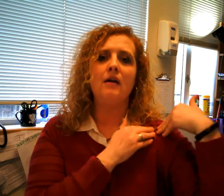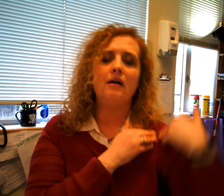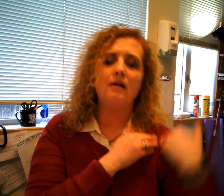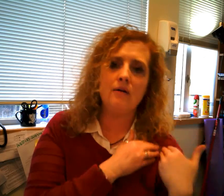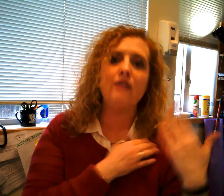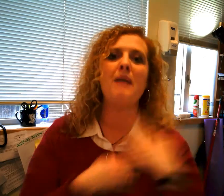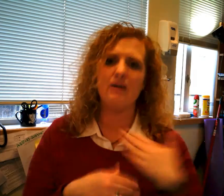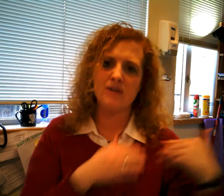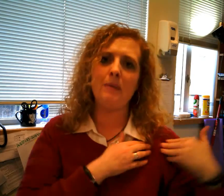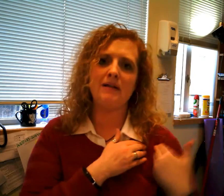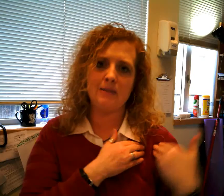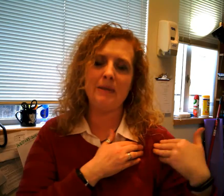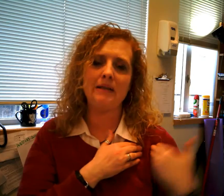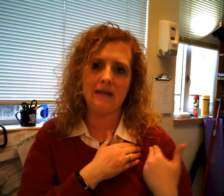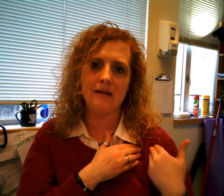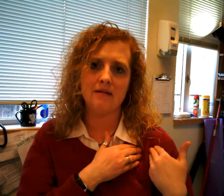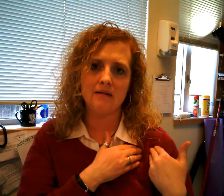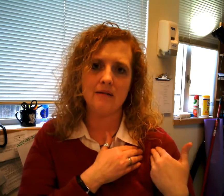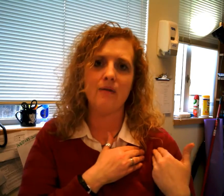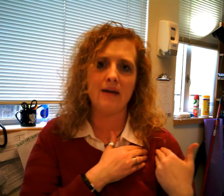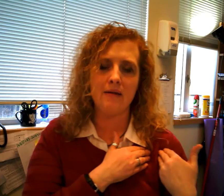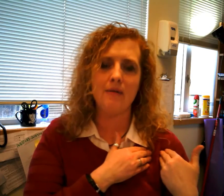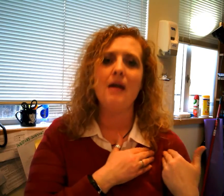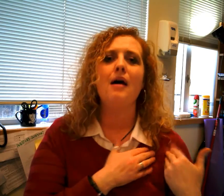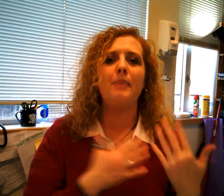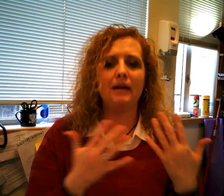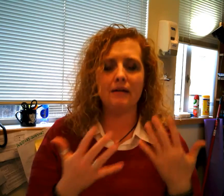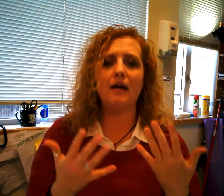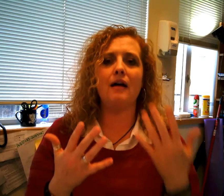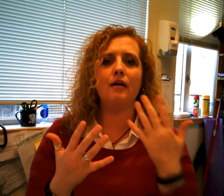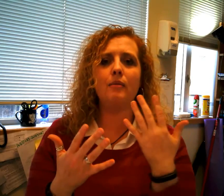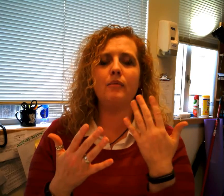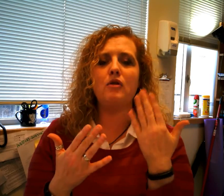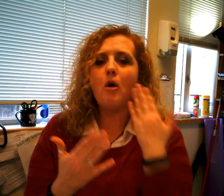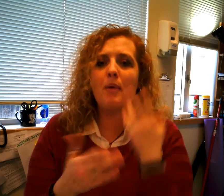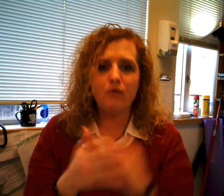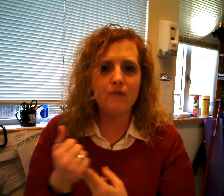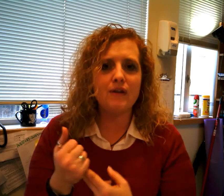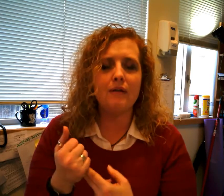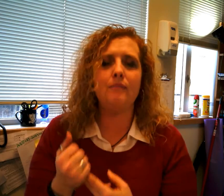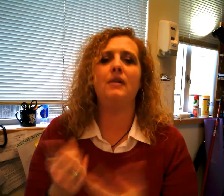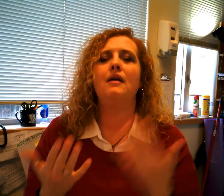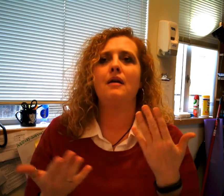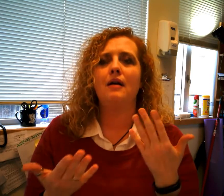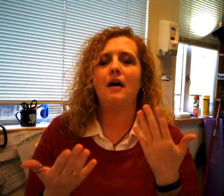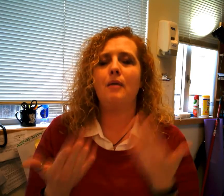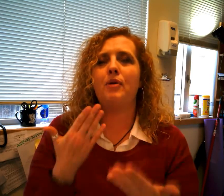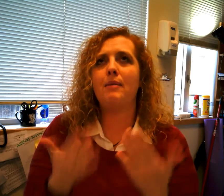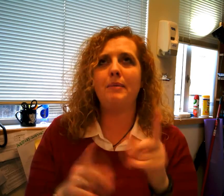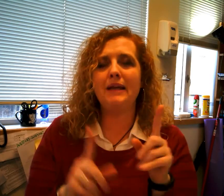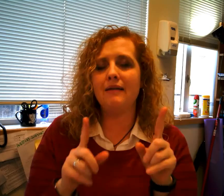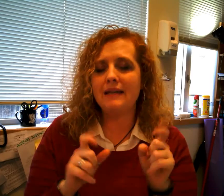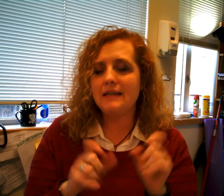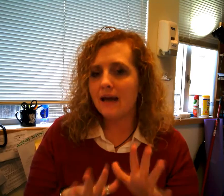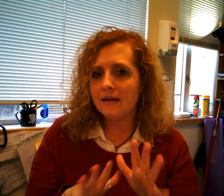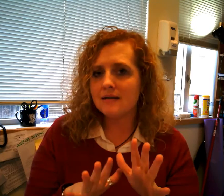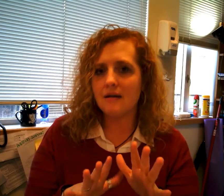oh, it's my responsibility, okay? But know both of them. Probably on the test, I'll